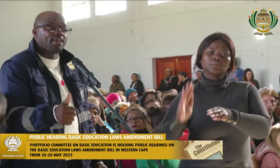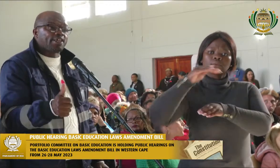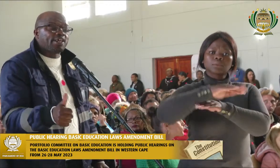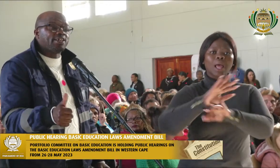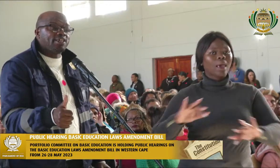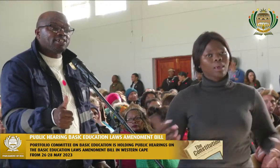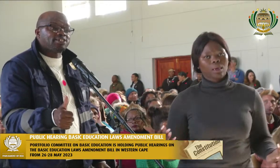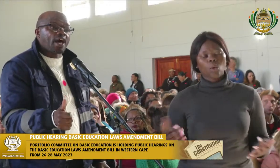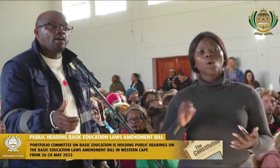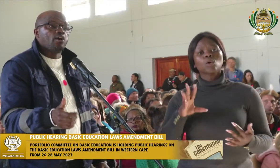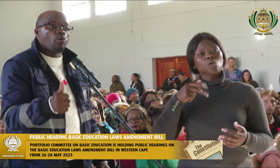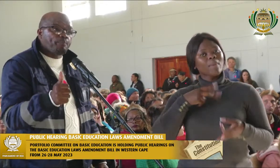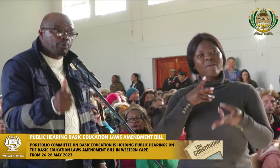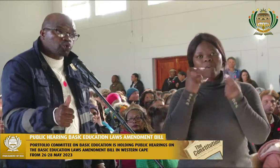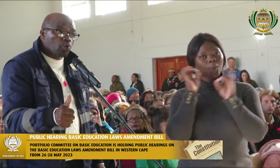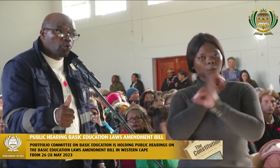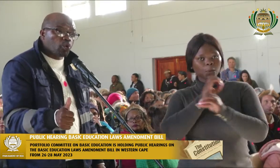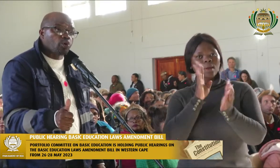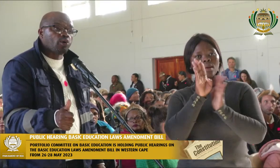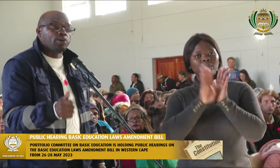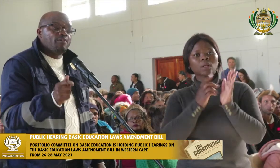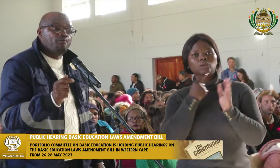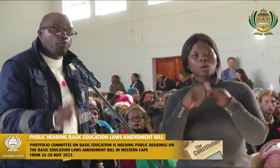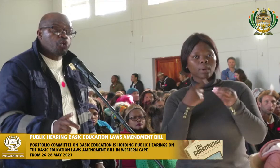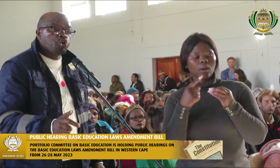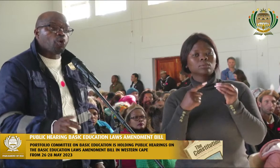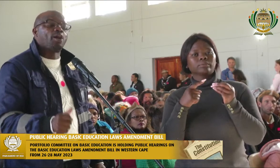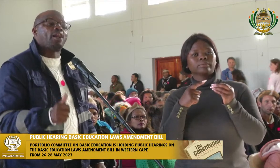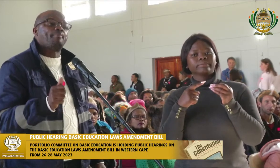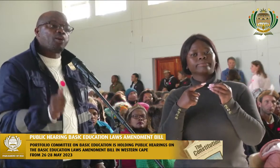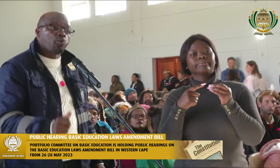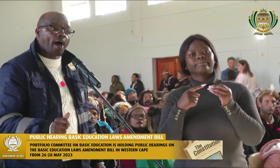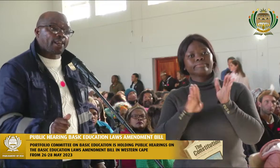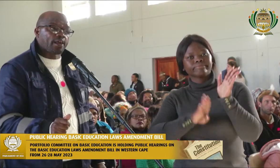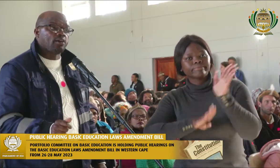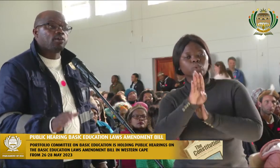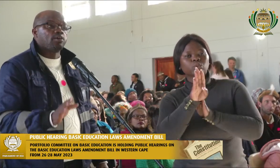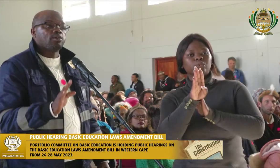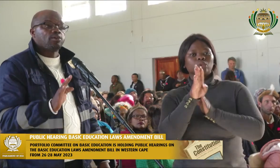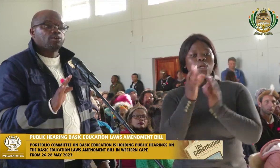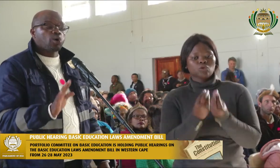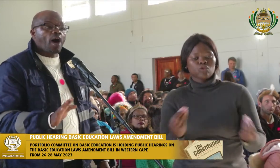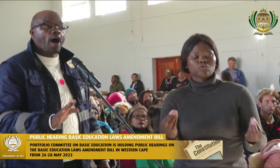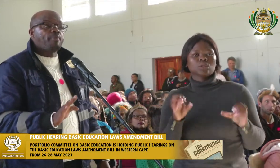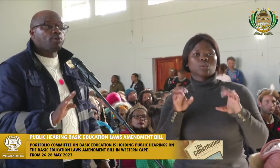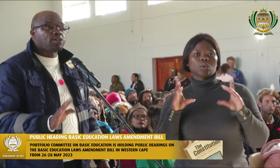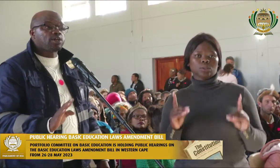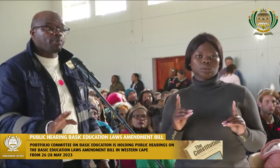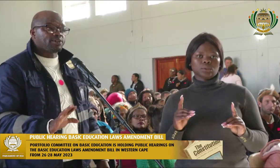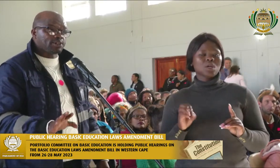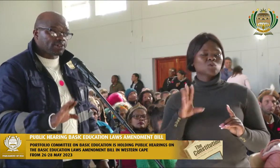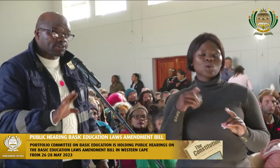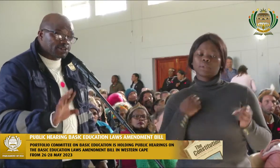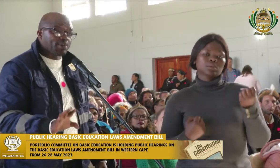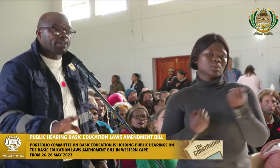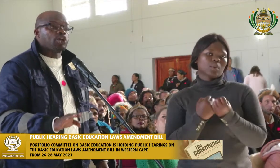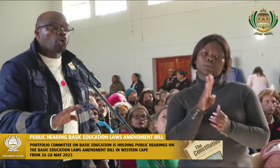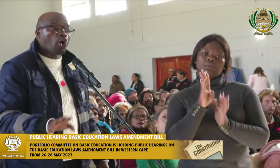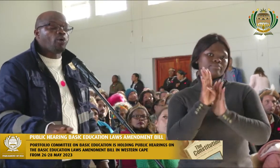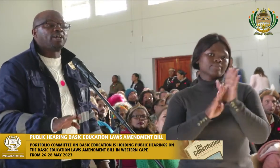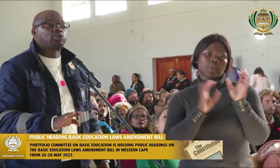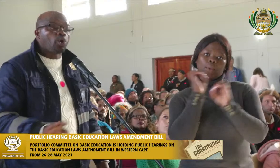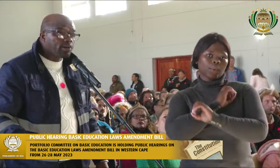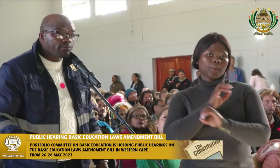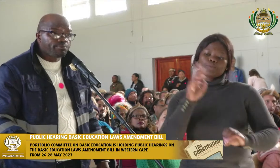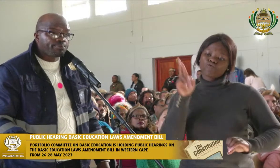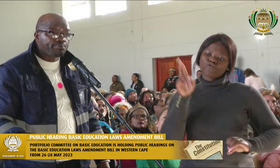bill igxininisa ngophucuko lemfundo labantwana. So I'm not supporting this bill.